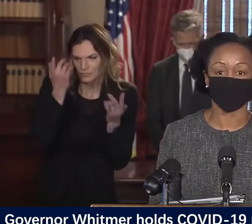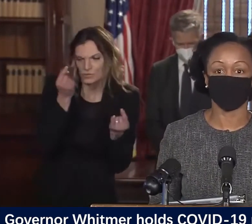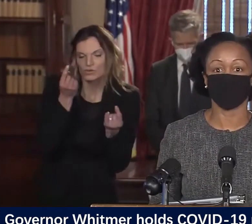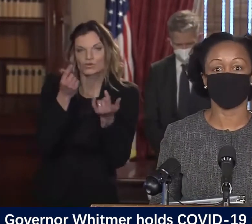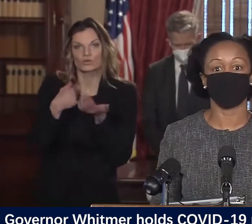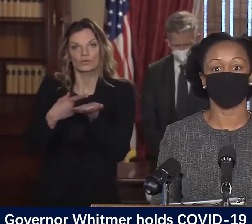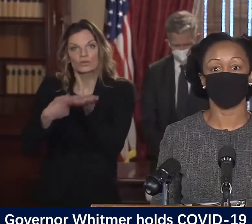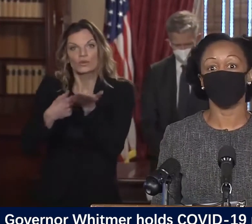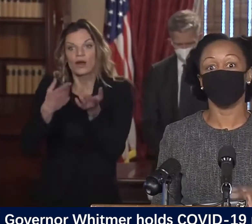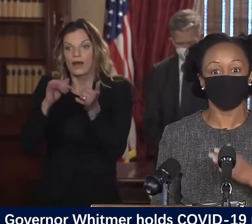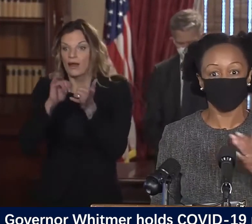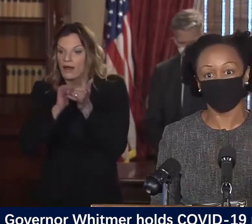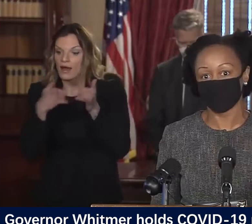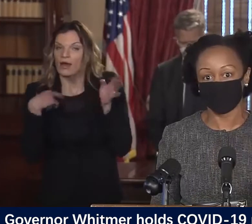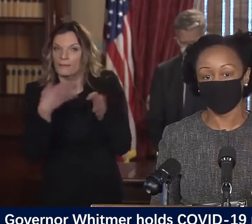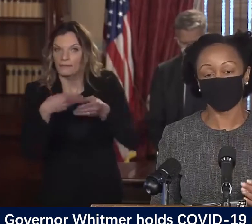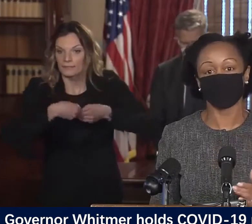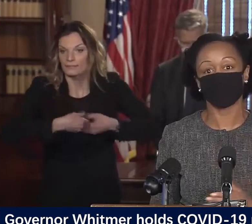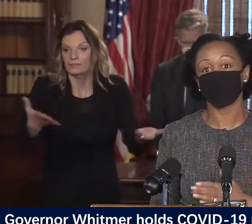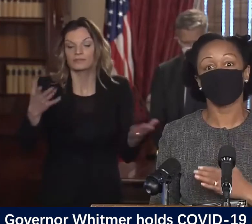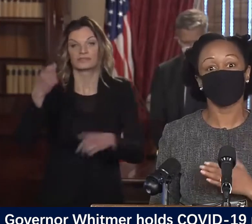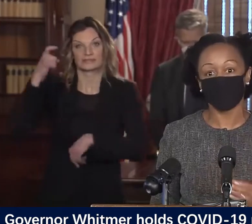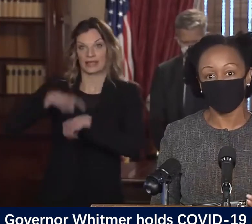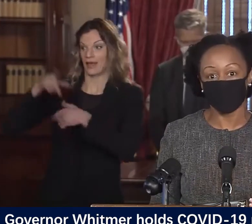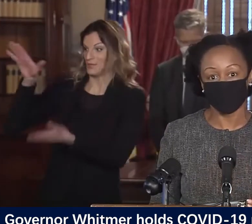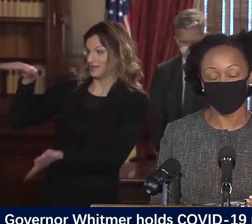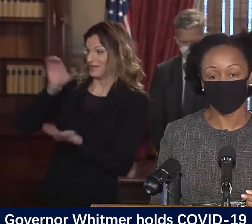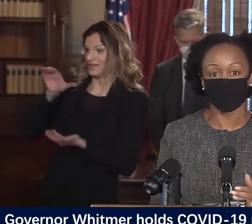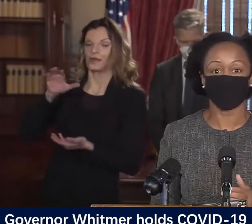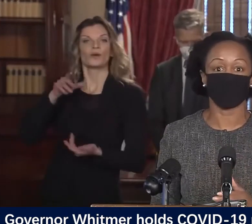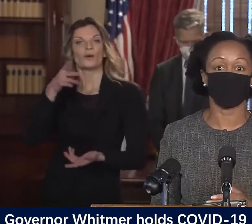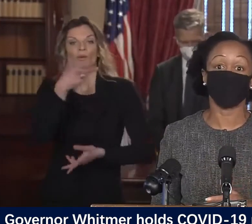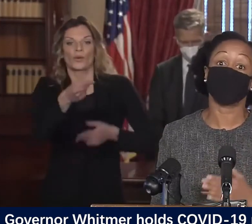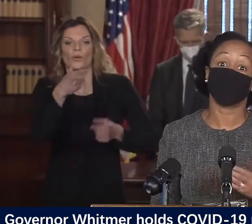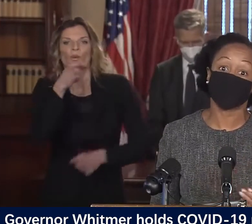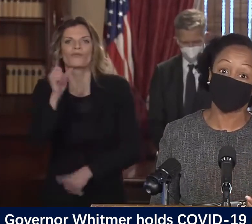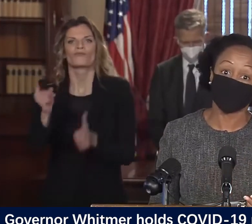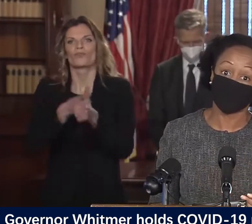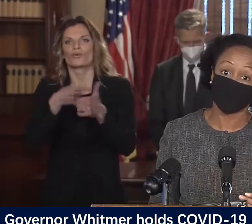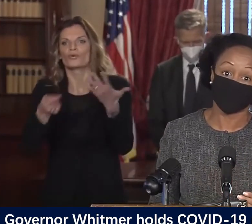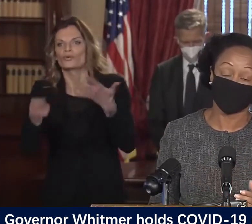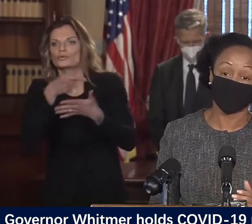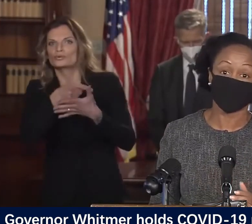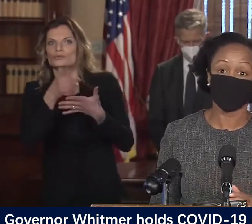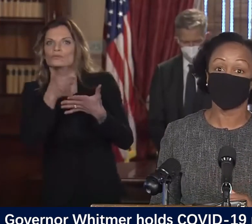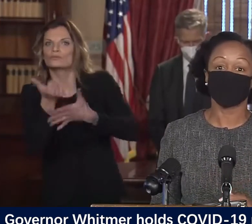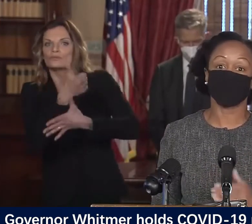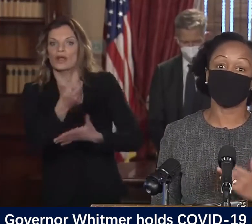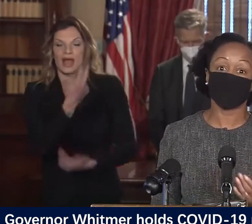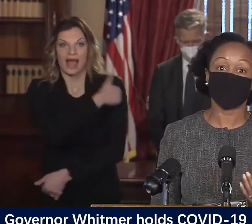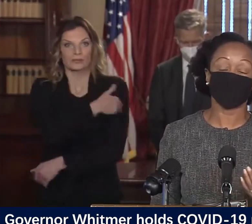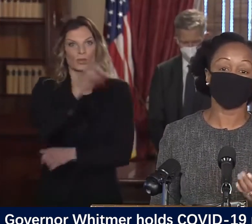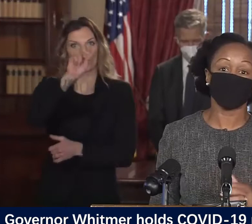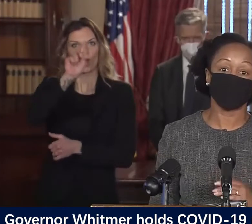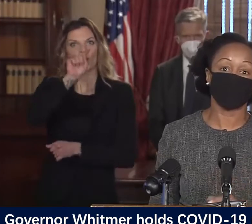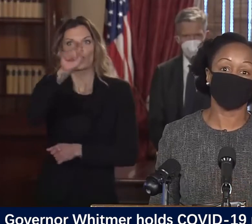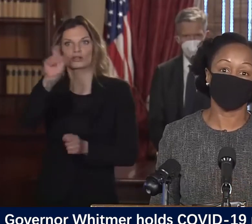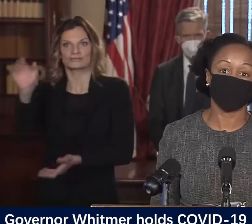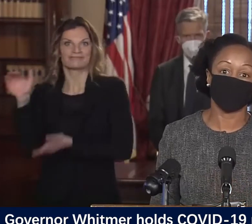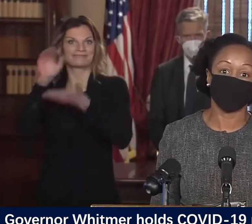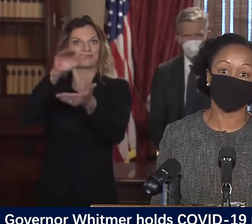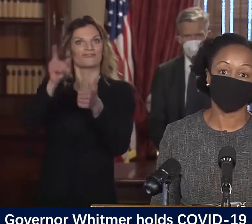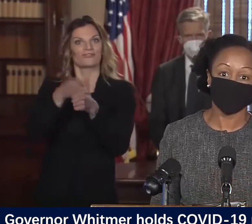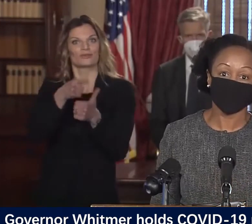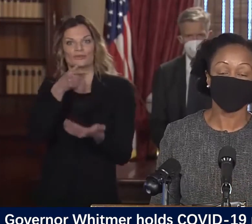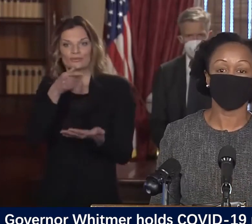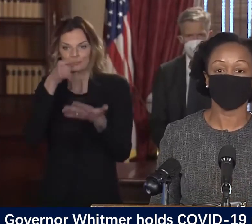to determine when the vaccine comes, who's going to get it, what hospitals are going to get it. So right now, there's still a lot of things